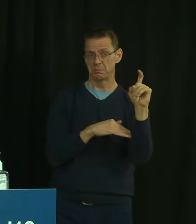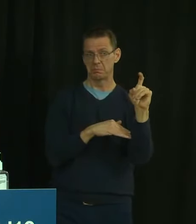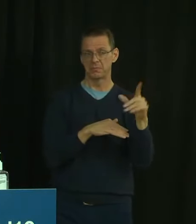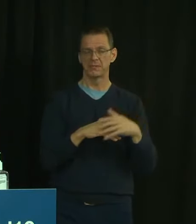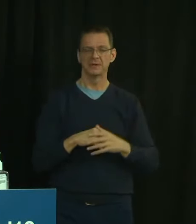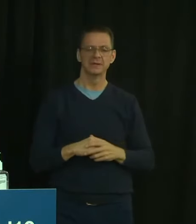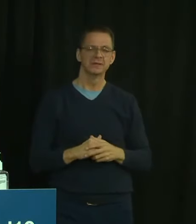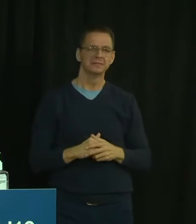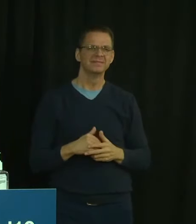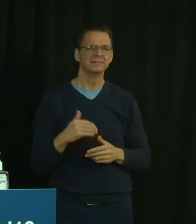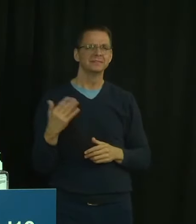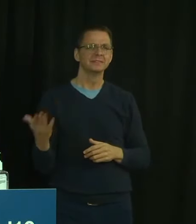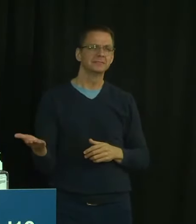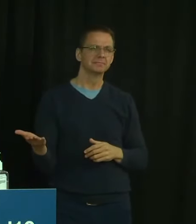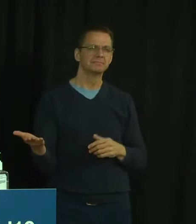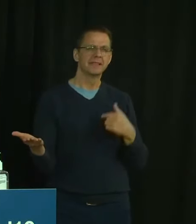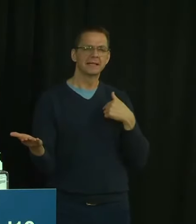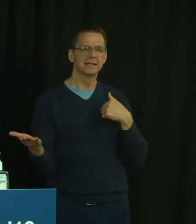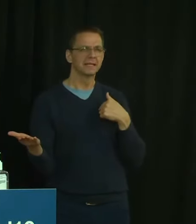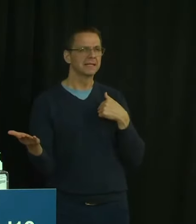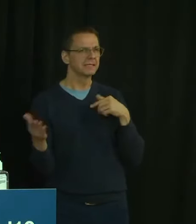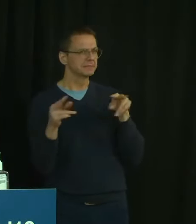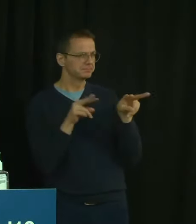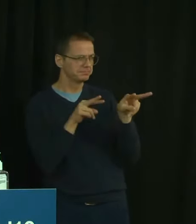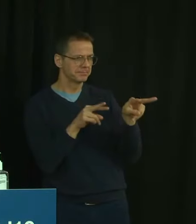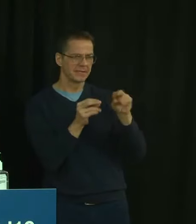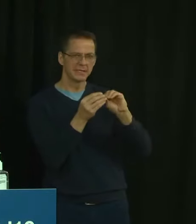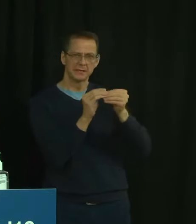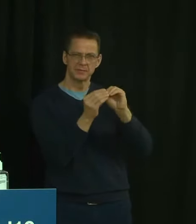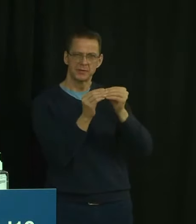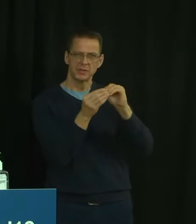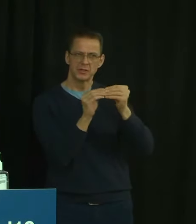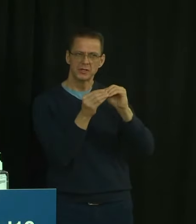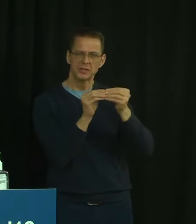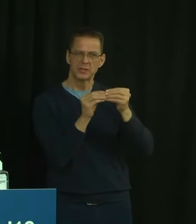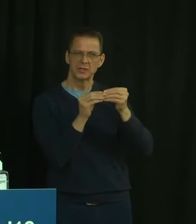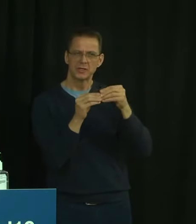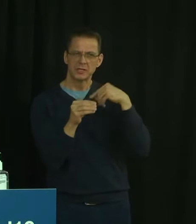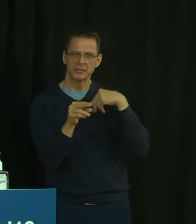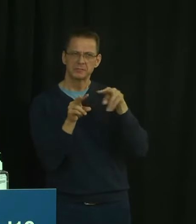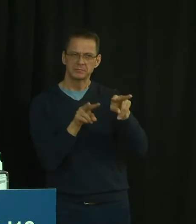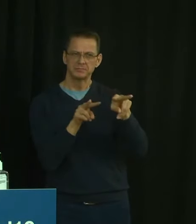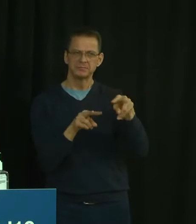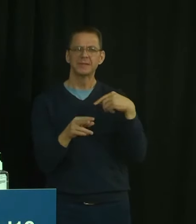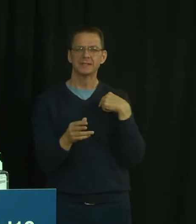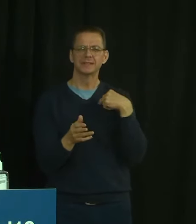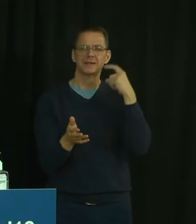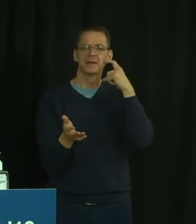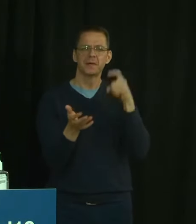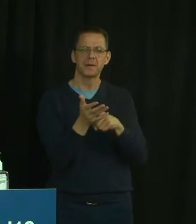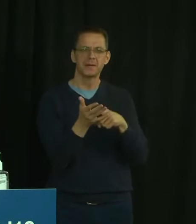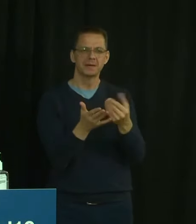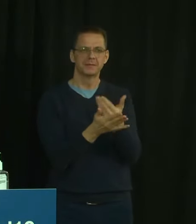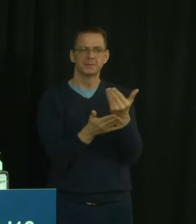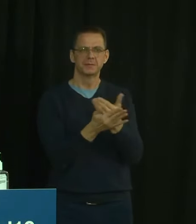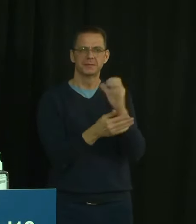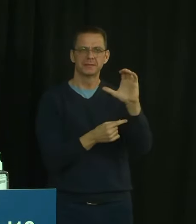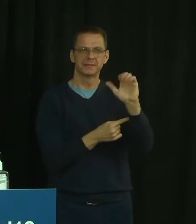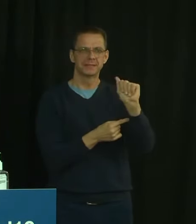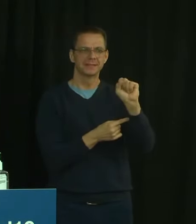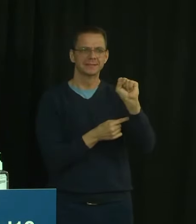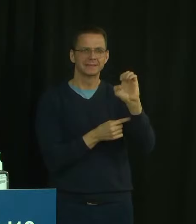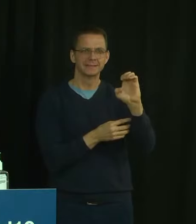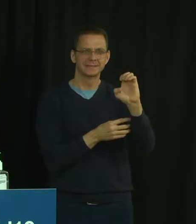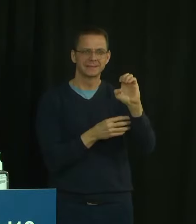trends and, of course, the rise that we've seen lately in new cases and subsequent beginning to some increases in